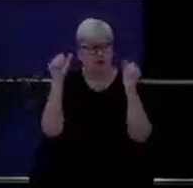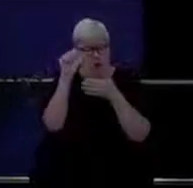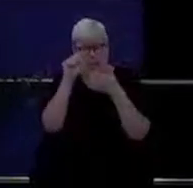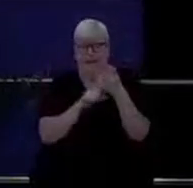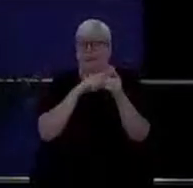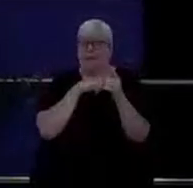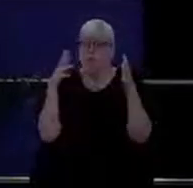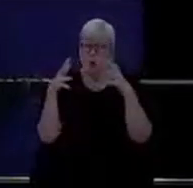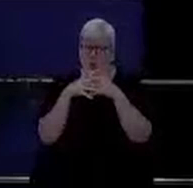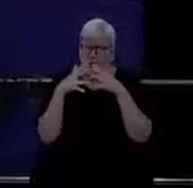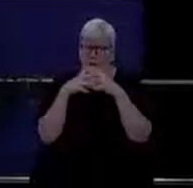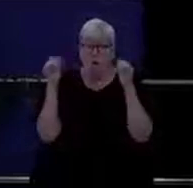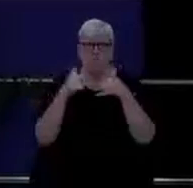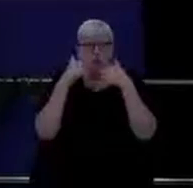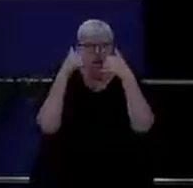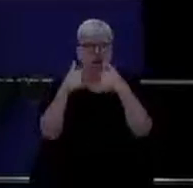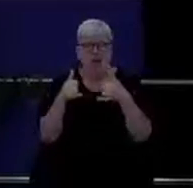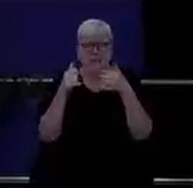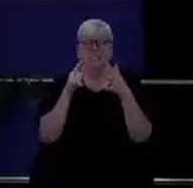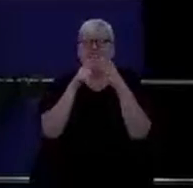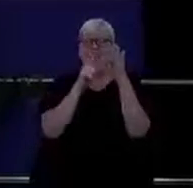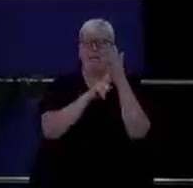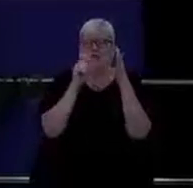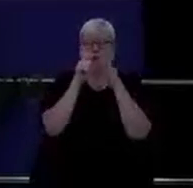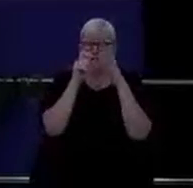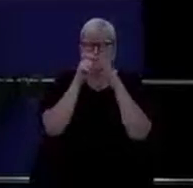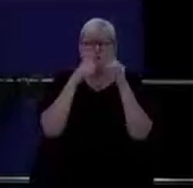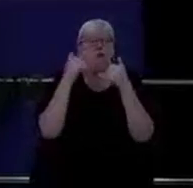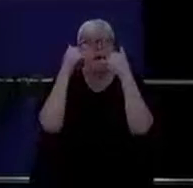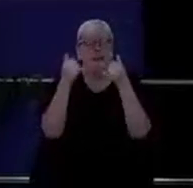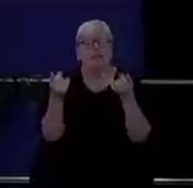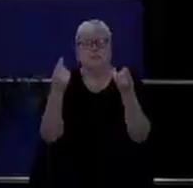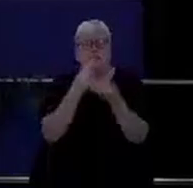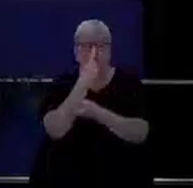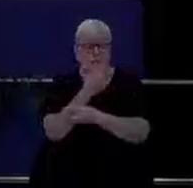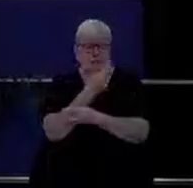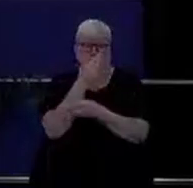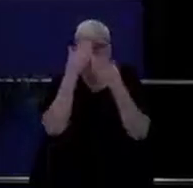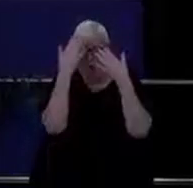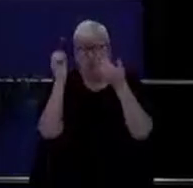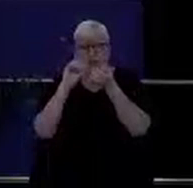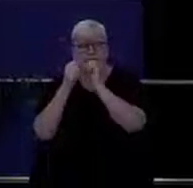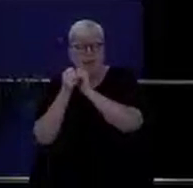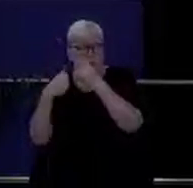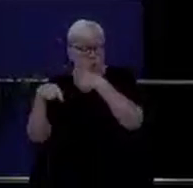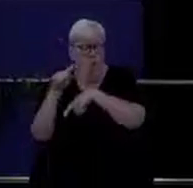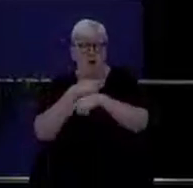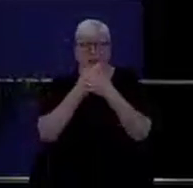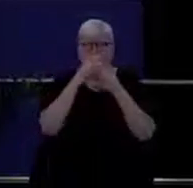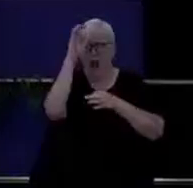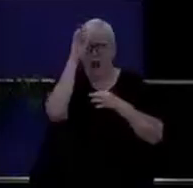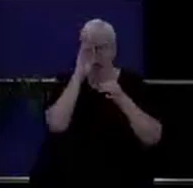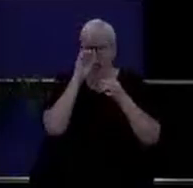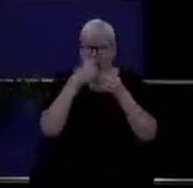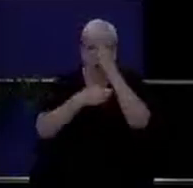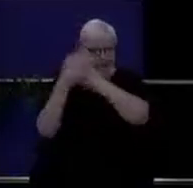Wainwright Prize and the RSL Ondaatje Prize. She is an honorary fellow in the archaeology department